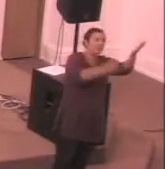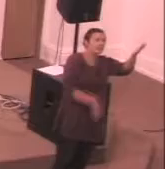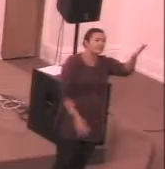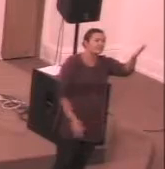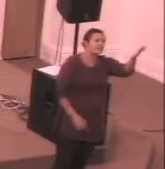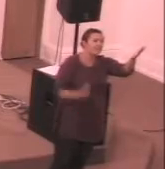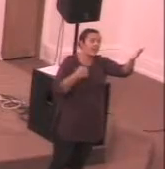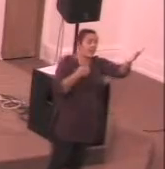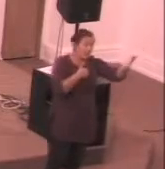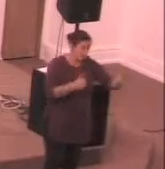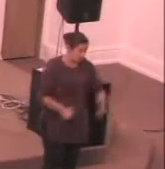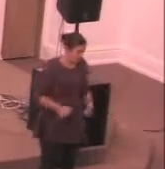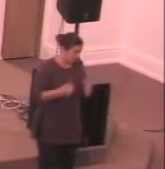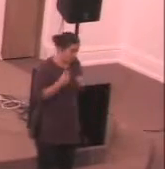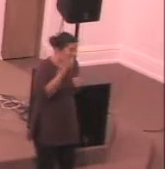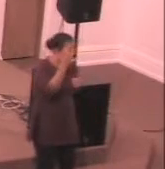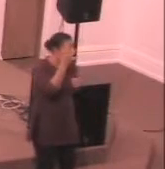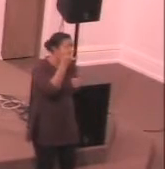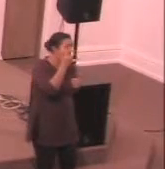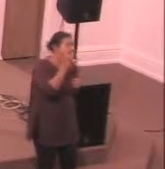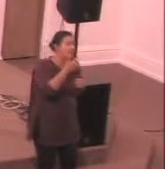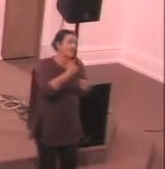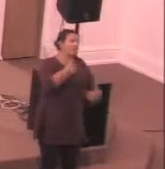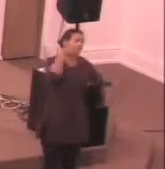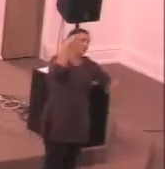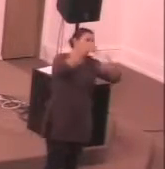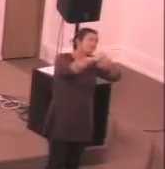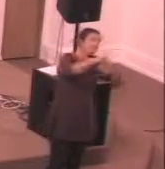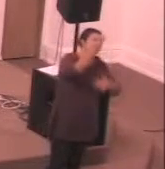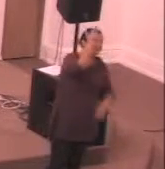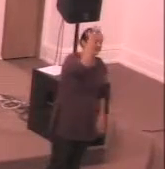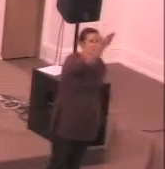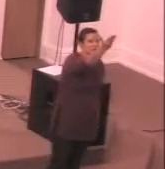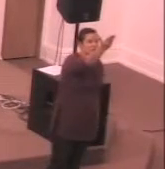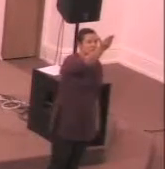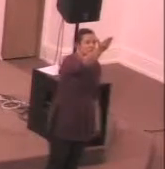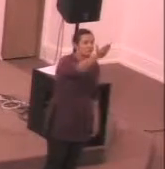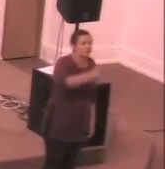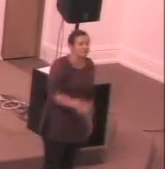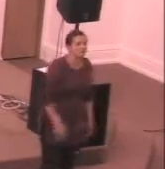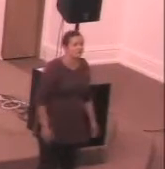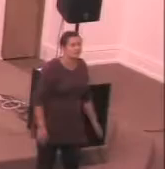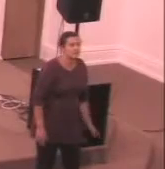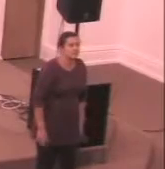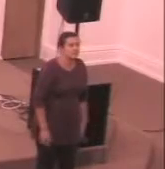And I'm alive because I'm alive in you.